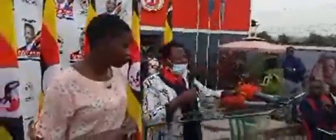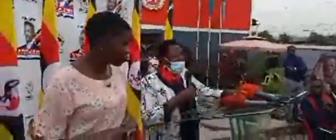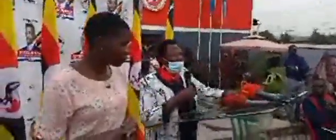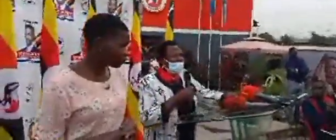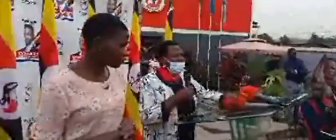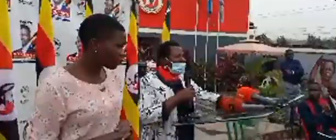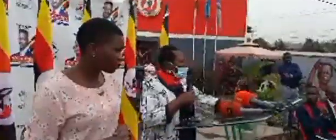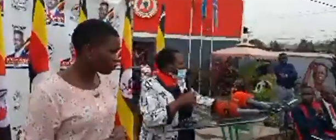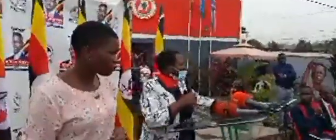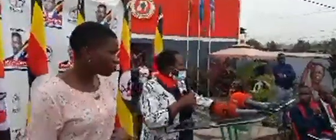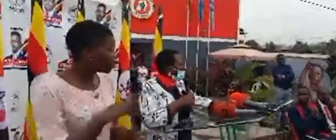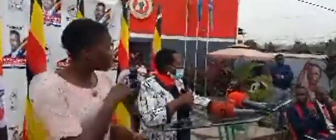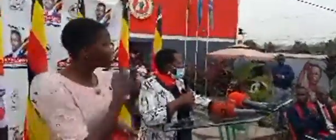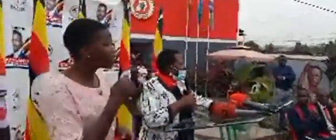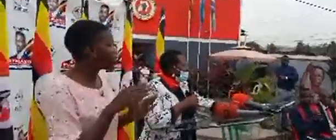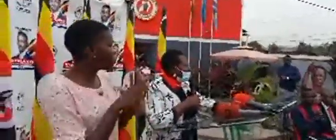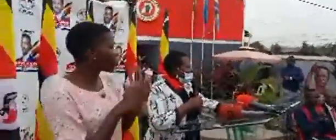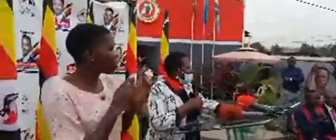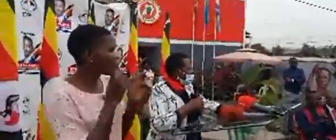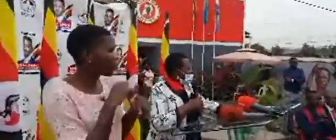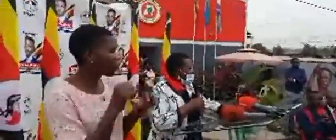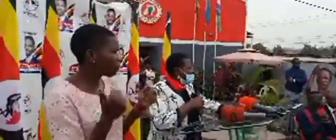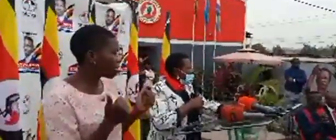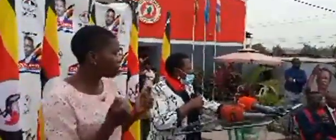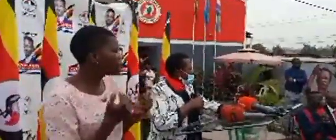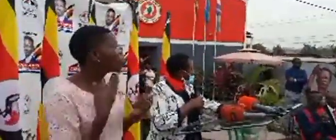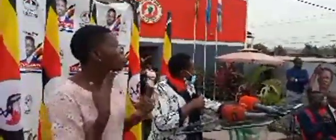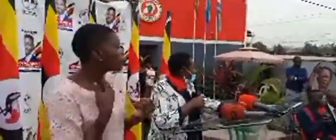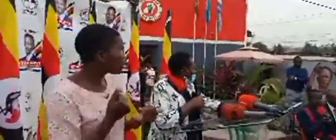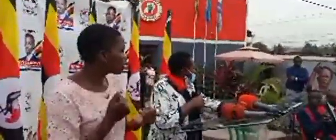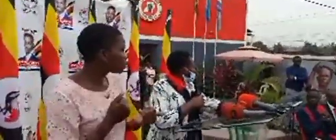I'm told we have not finished.